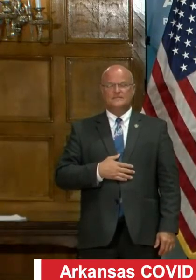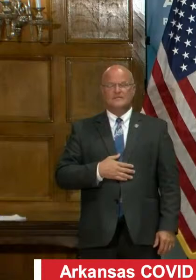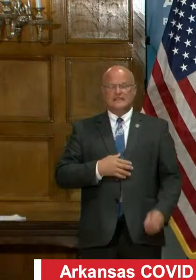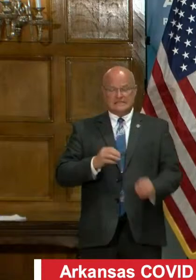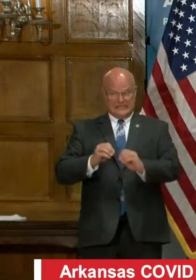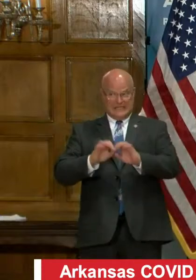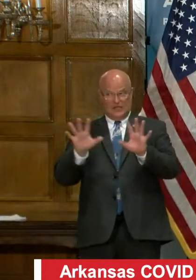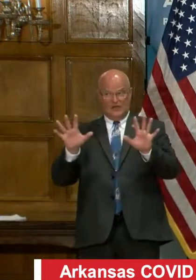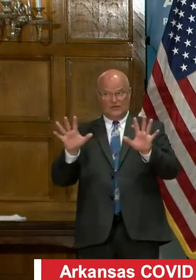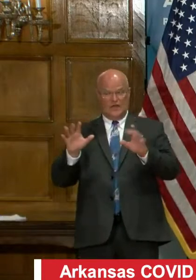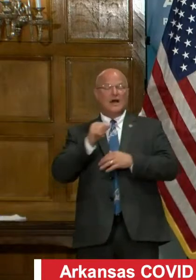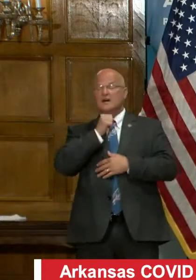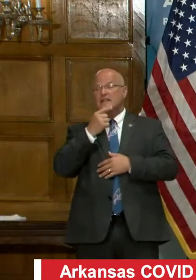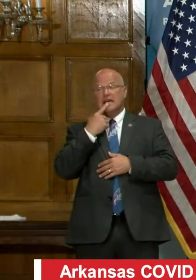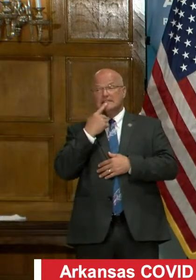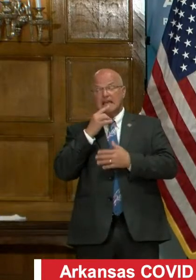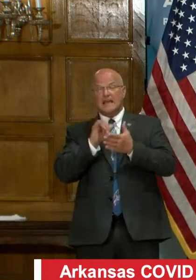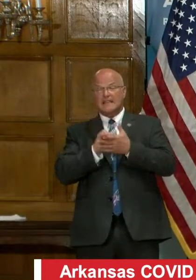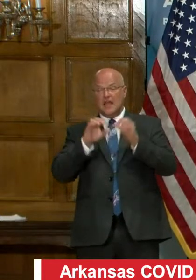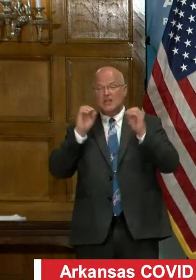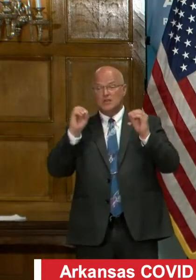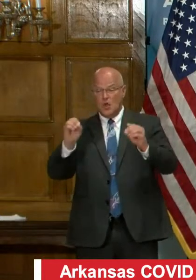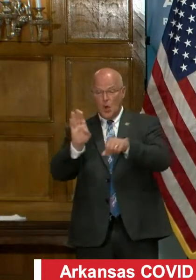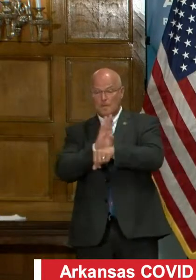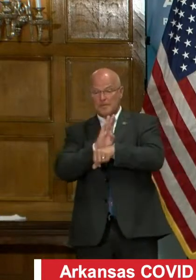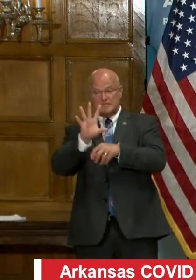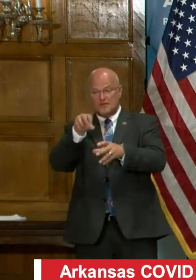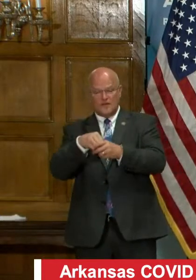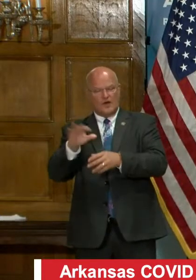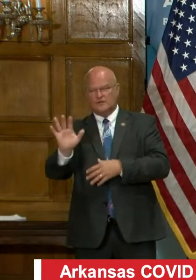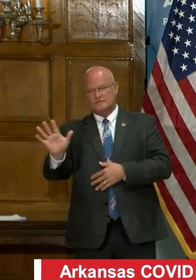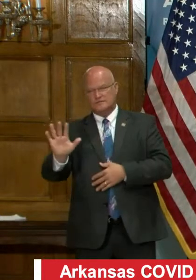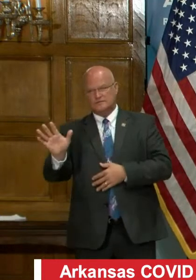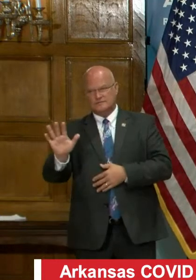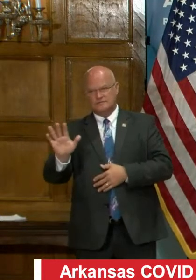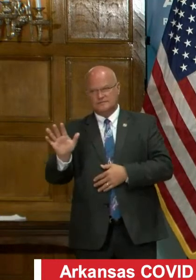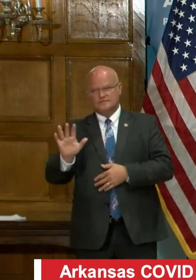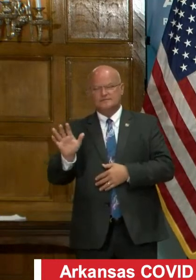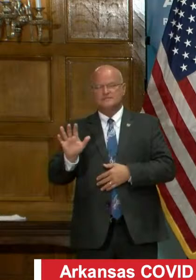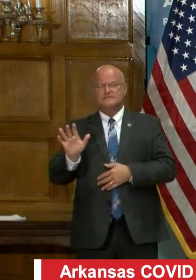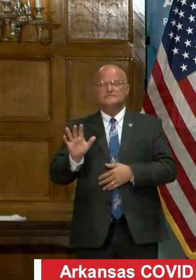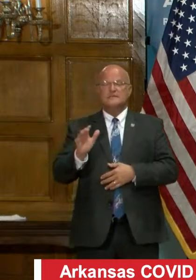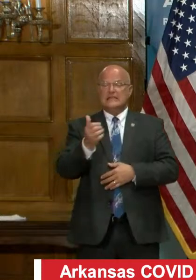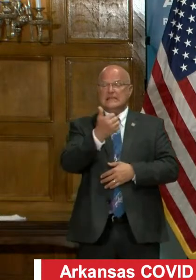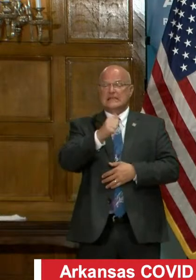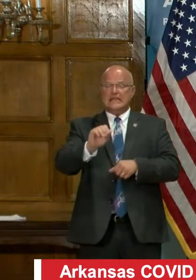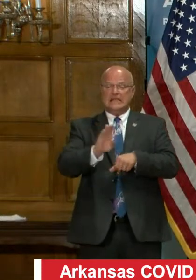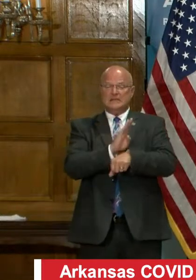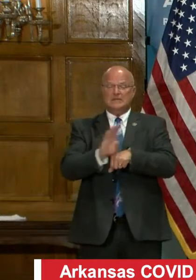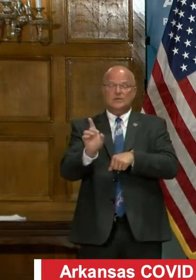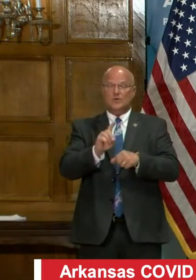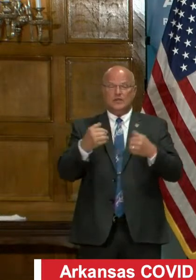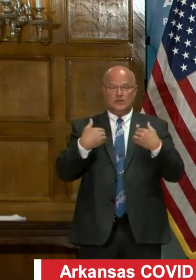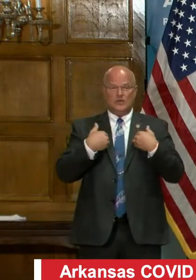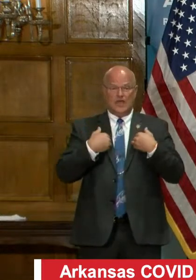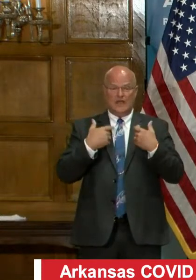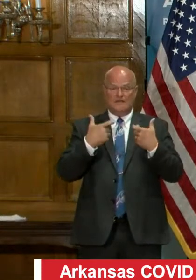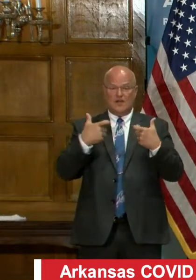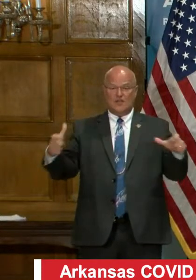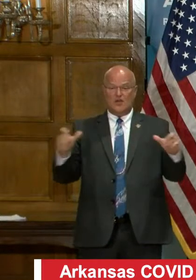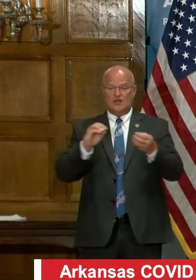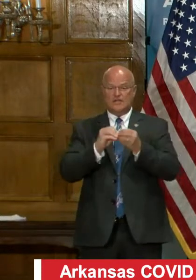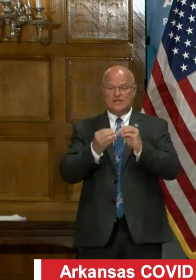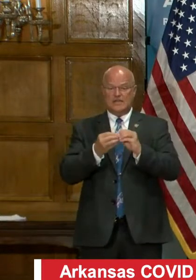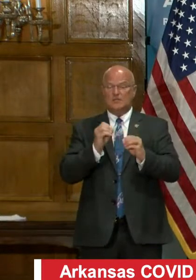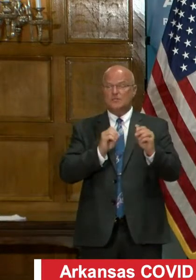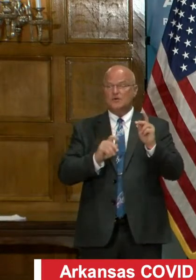Just to clarify, I wasn't saying that no businesses are involved in the spread of COVID-19. Any business where you have a large number